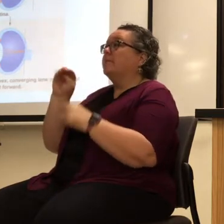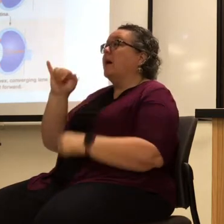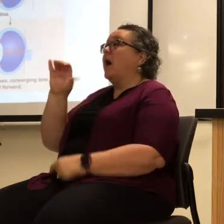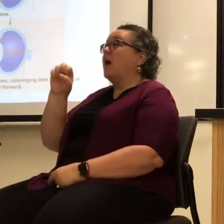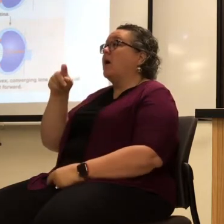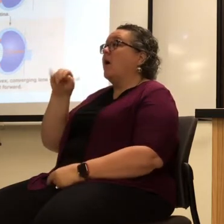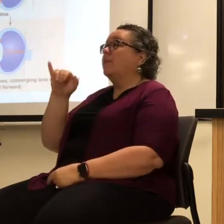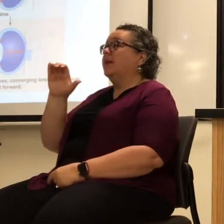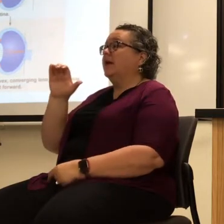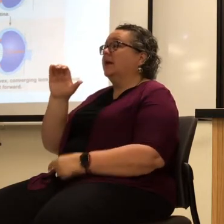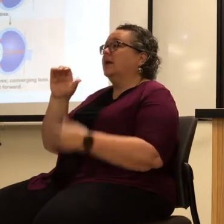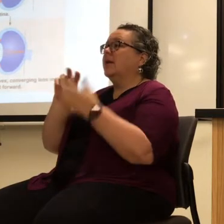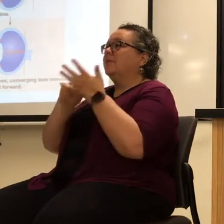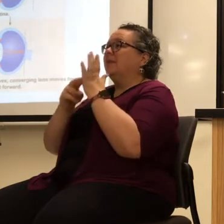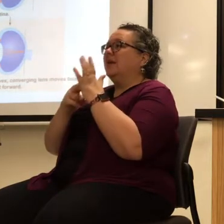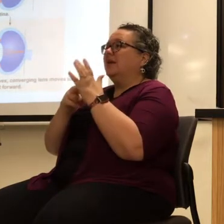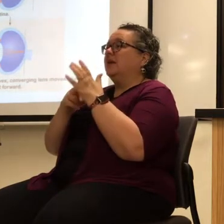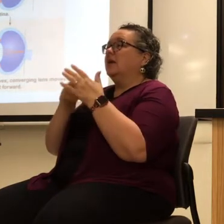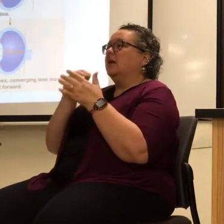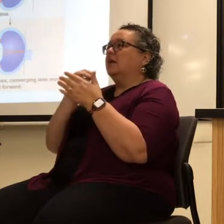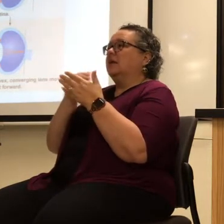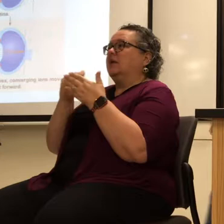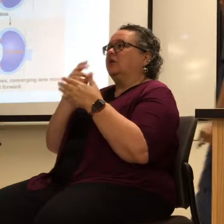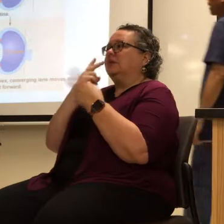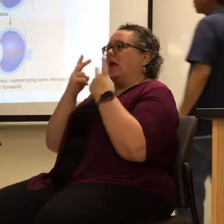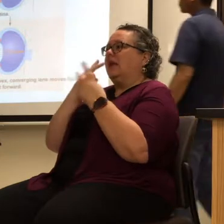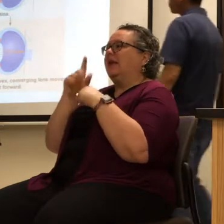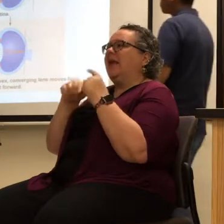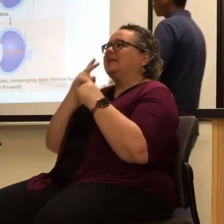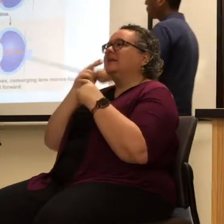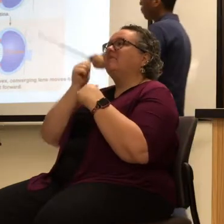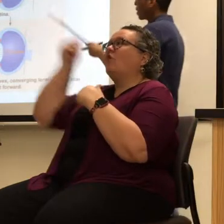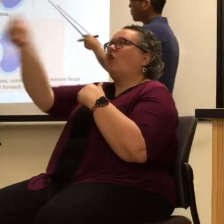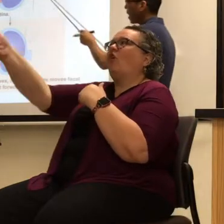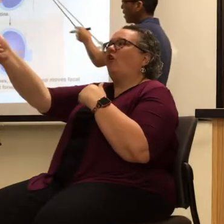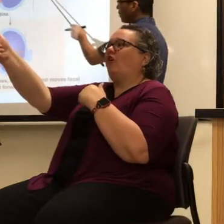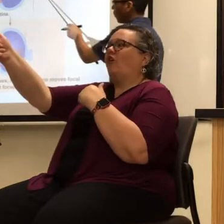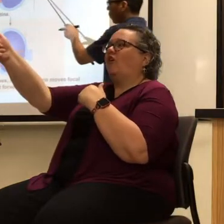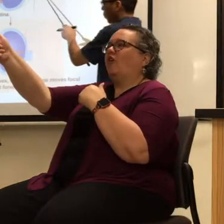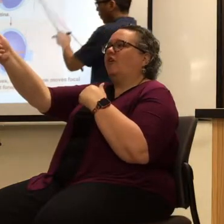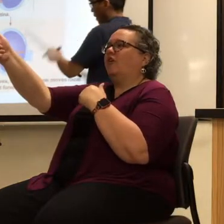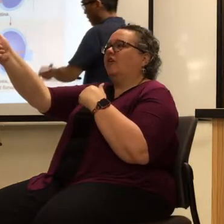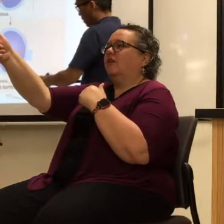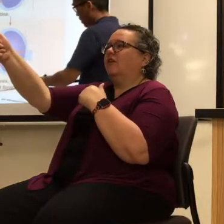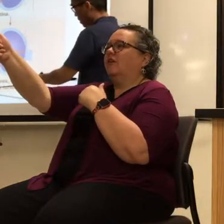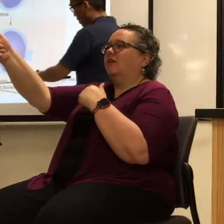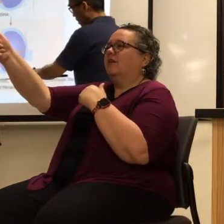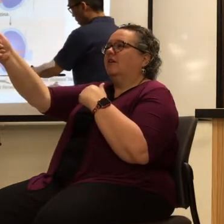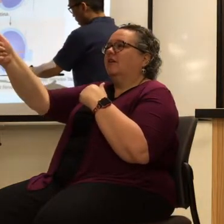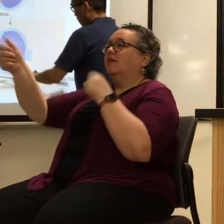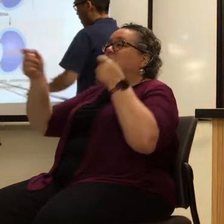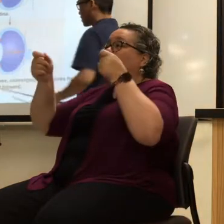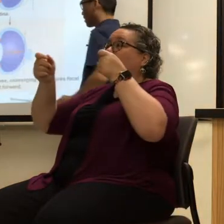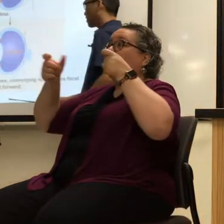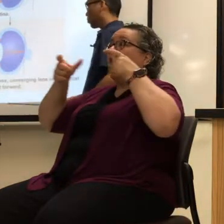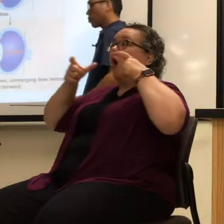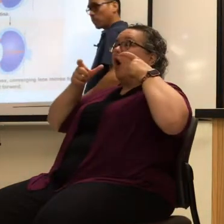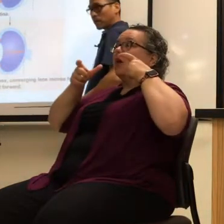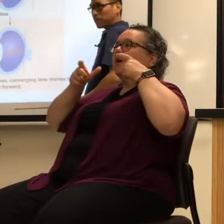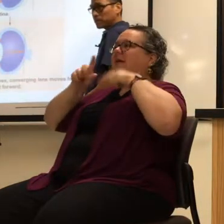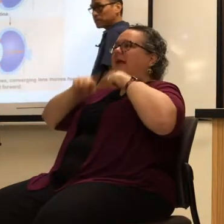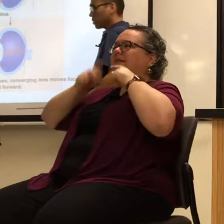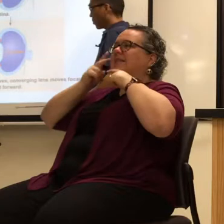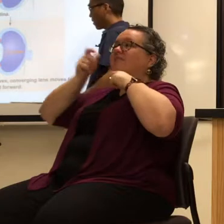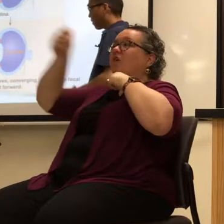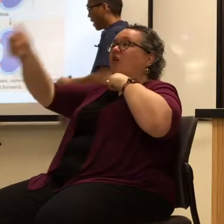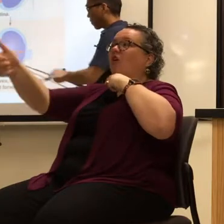is nearsighted. You can't see far. So, eyeball's too short. You cross behind the focal plane. A convex lens will